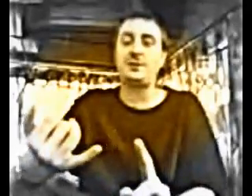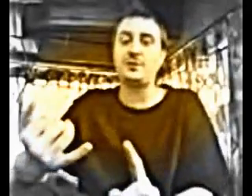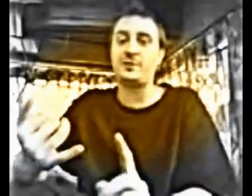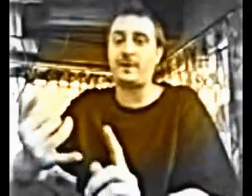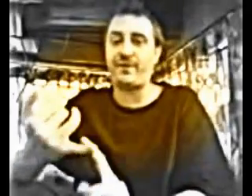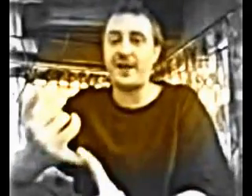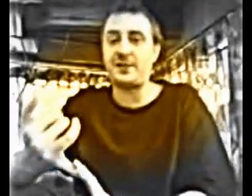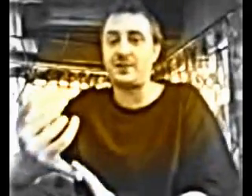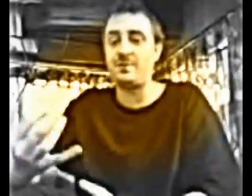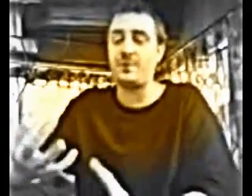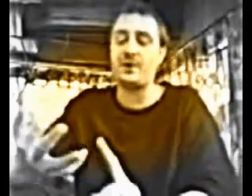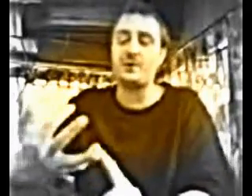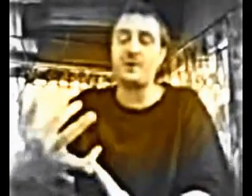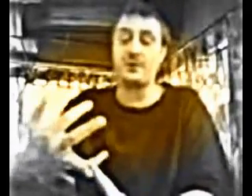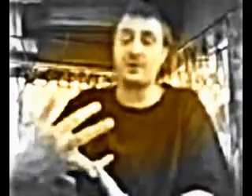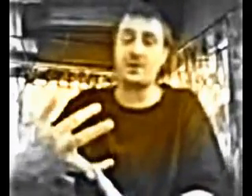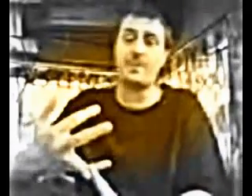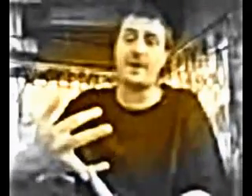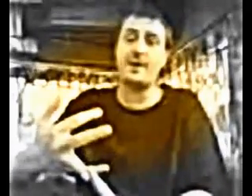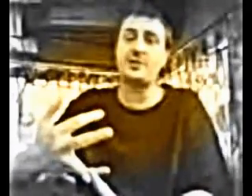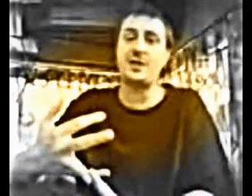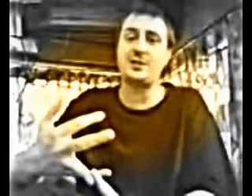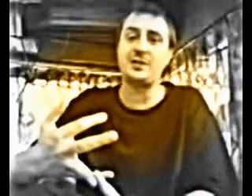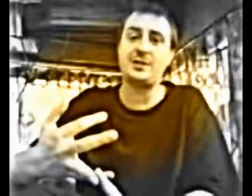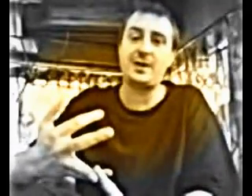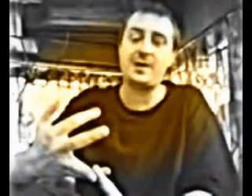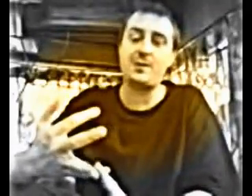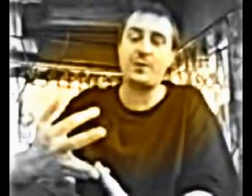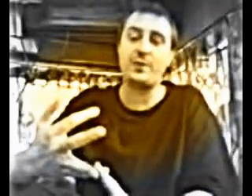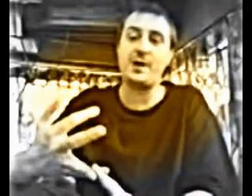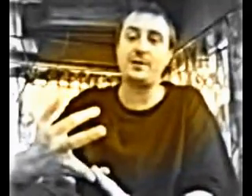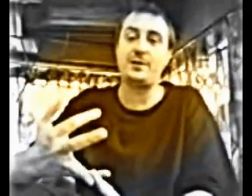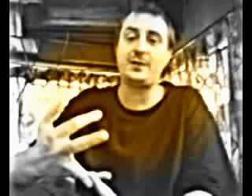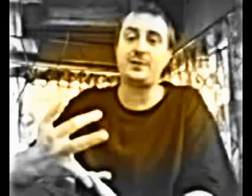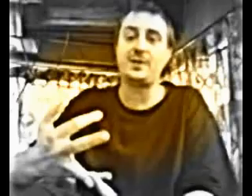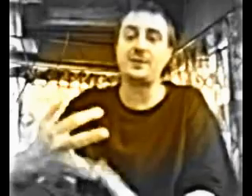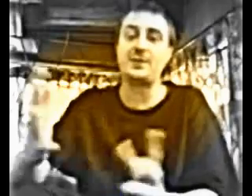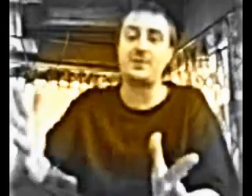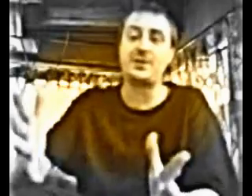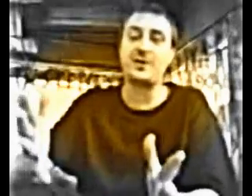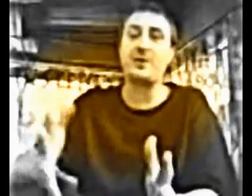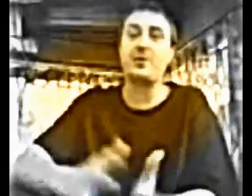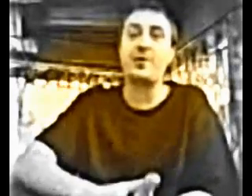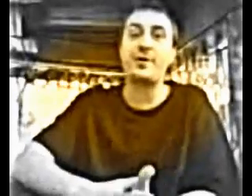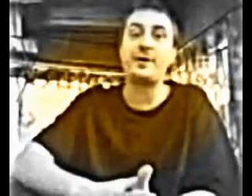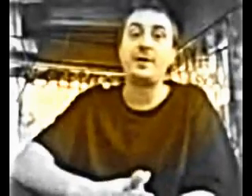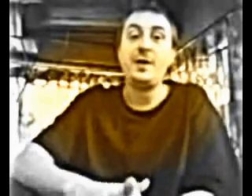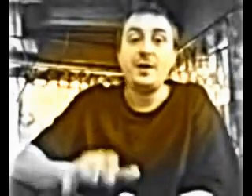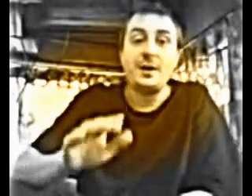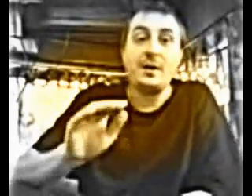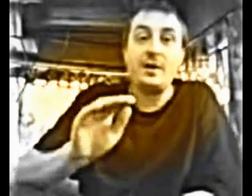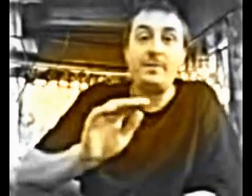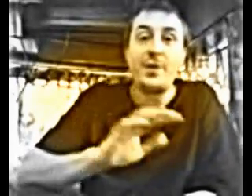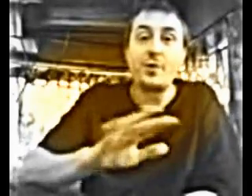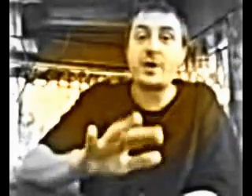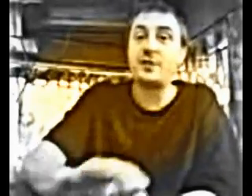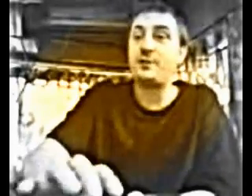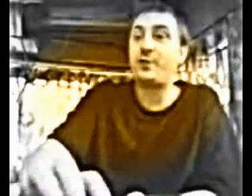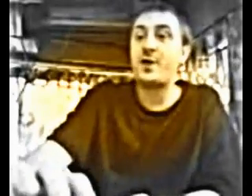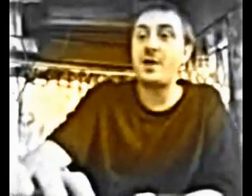there's fascism, but they don't give a shit about education and whether or not the citizens of Kentucky are learning. No cuts for colleges